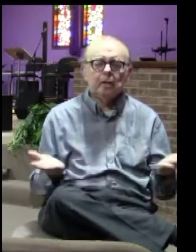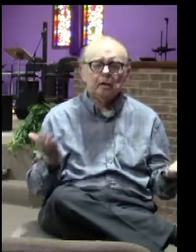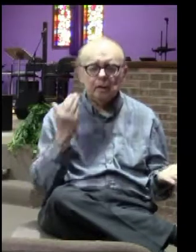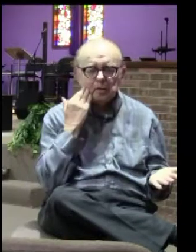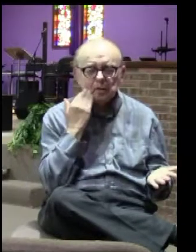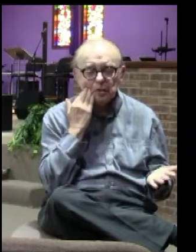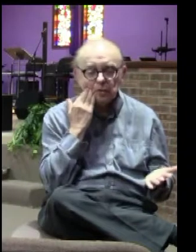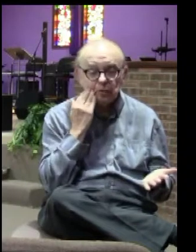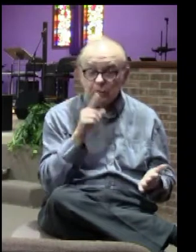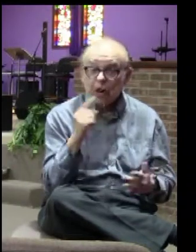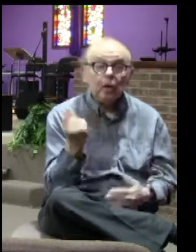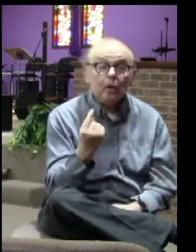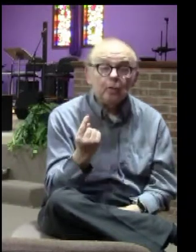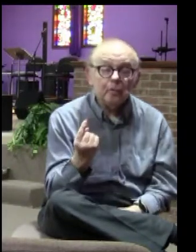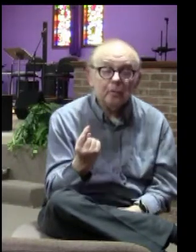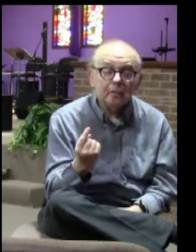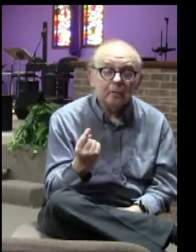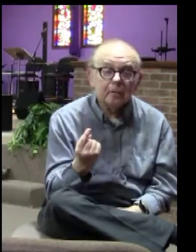by yourself.